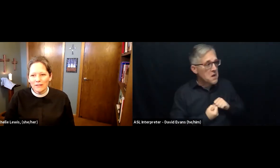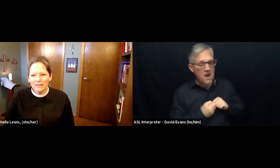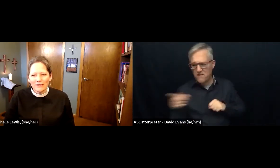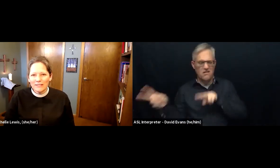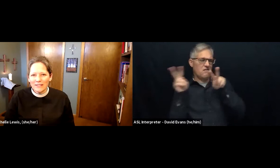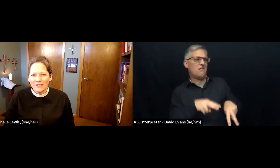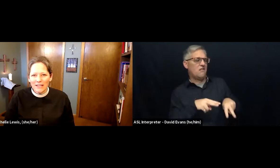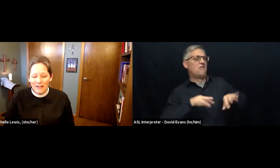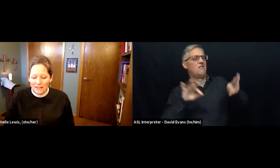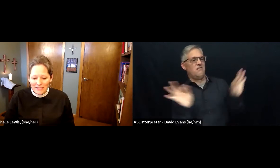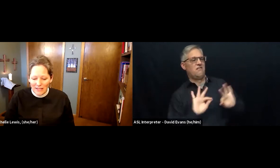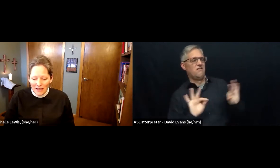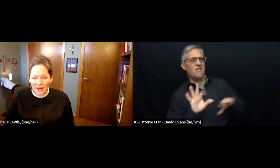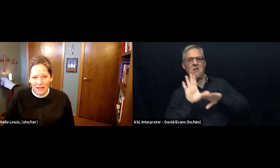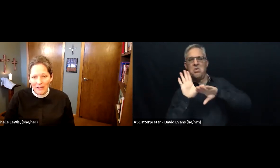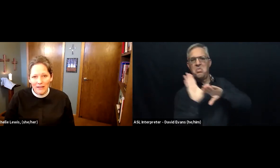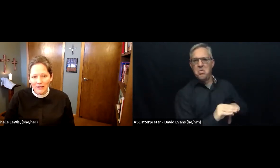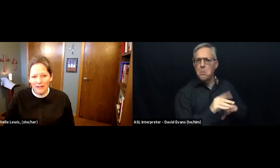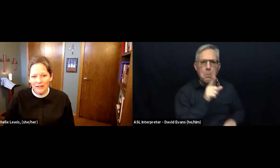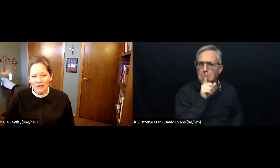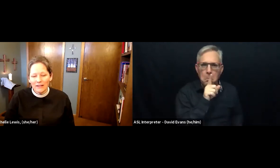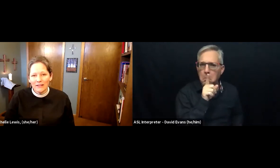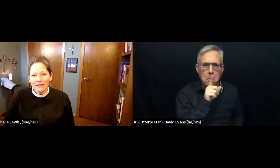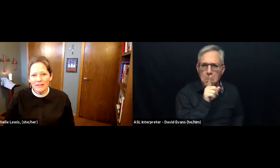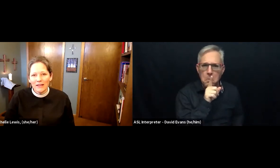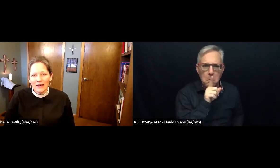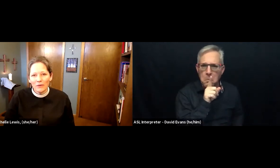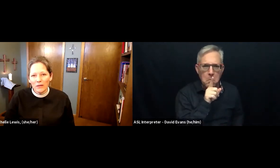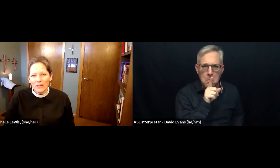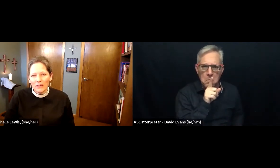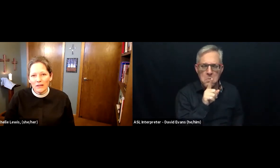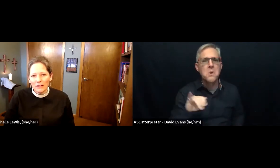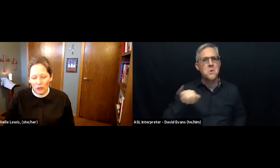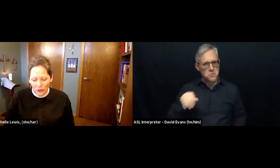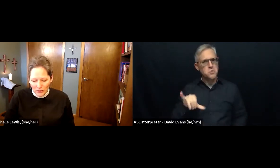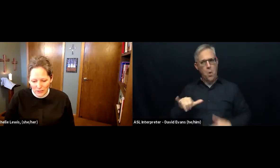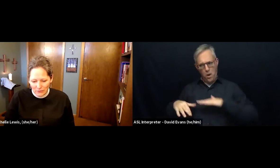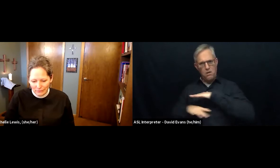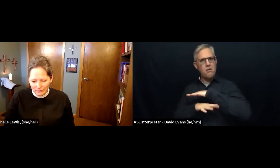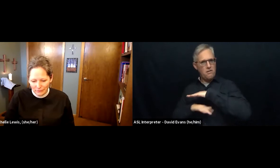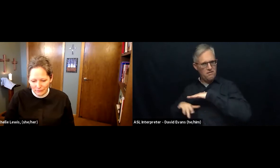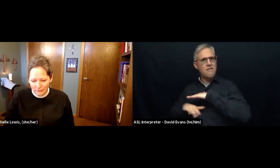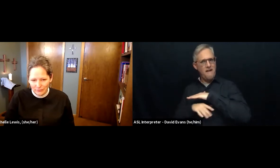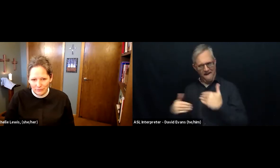Joy does not deny that we hurt.